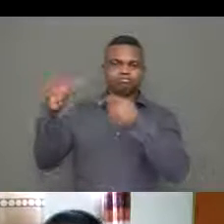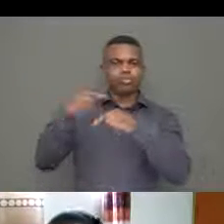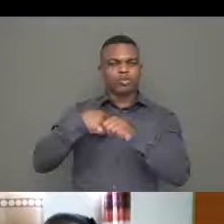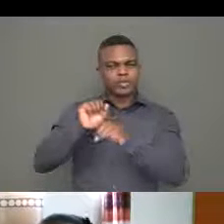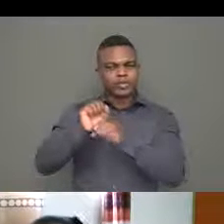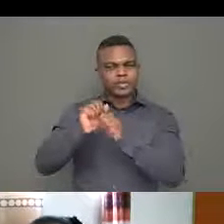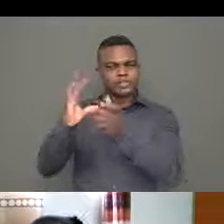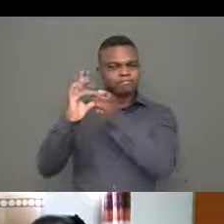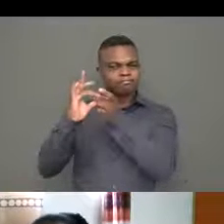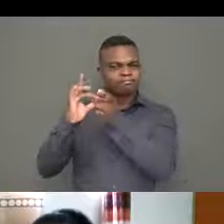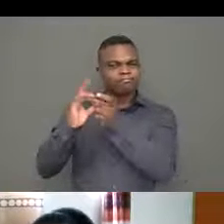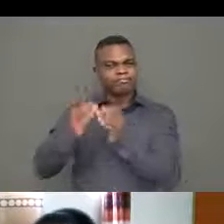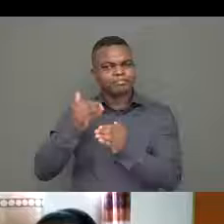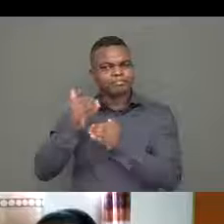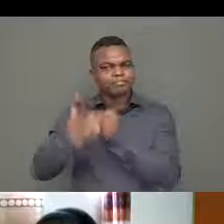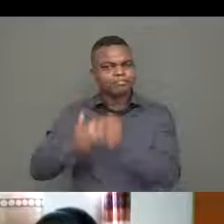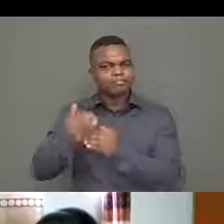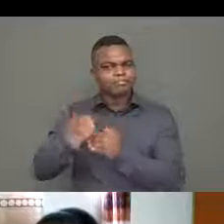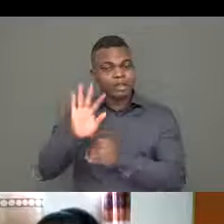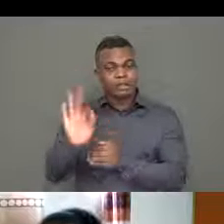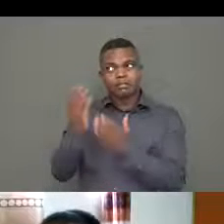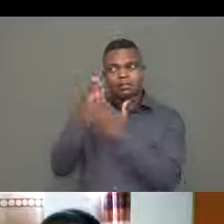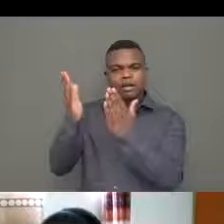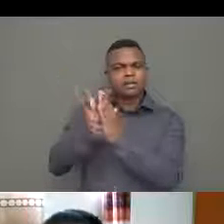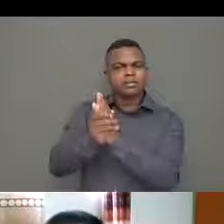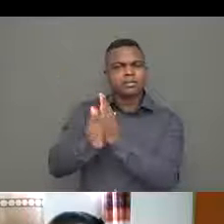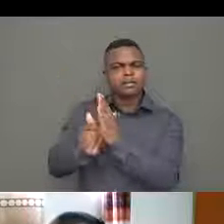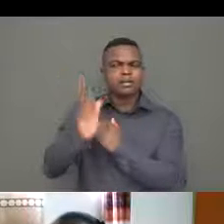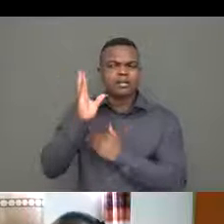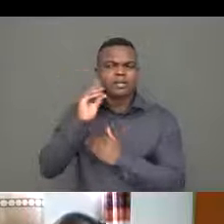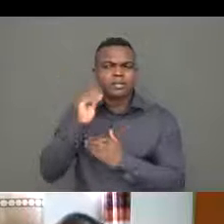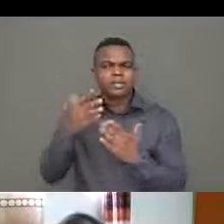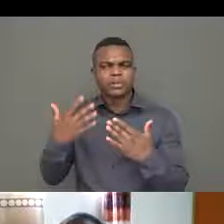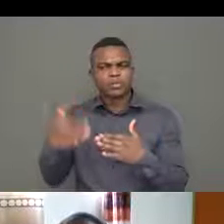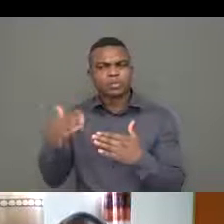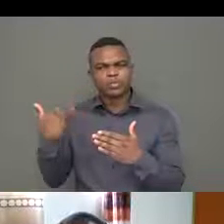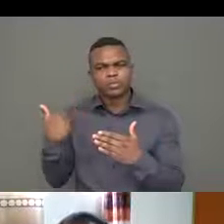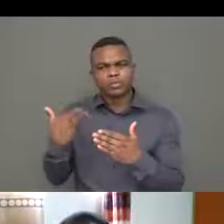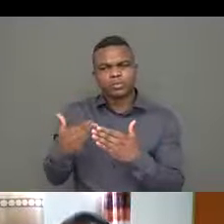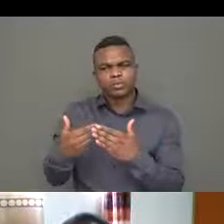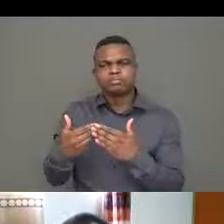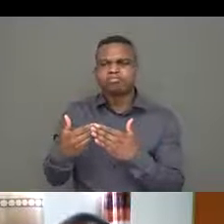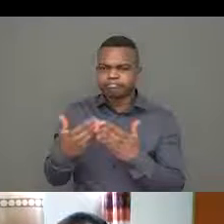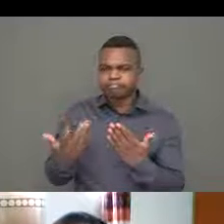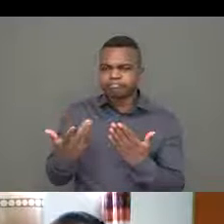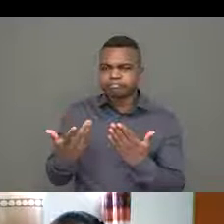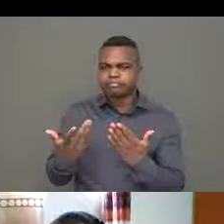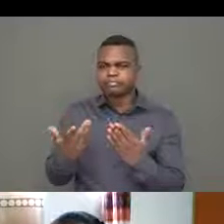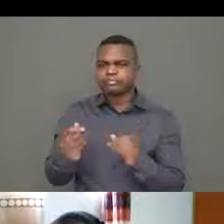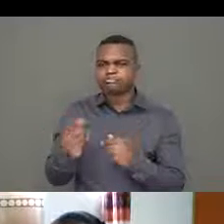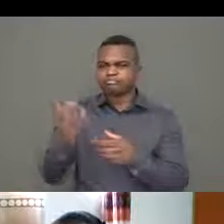volunteers enabled them to undertake the work with little or no support from international